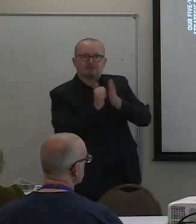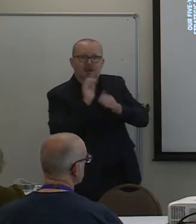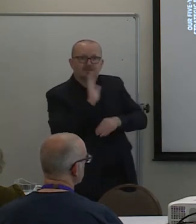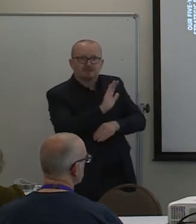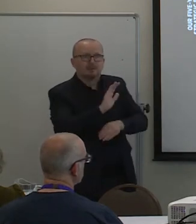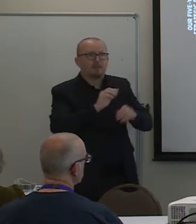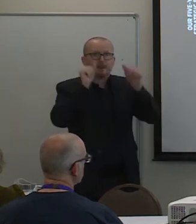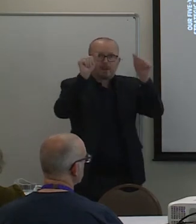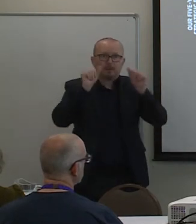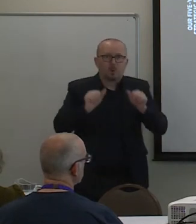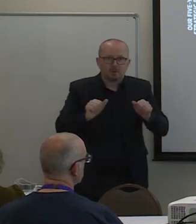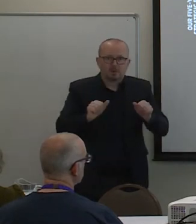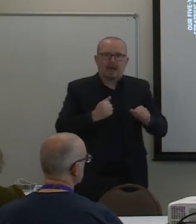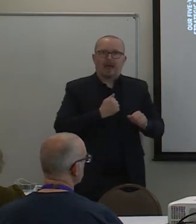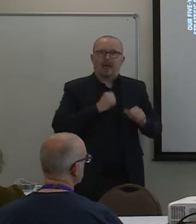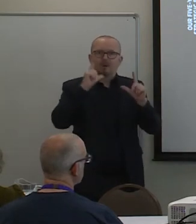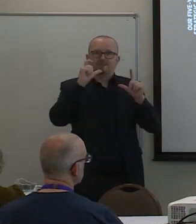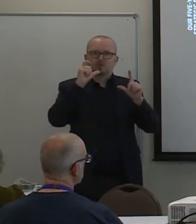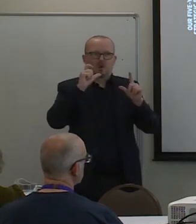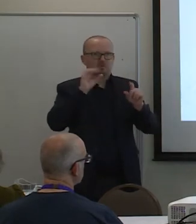our images being a thumbprint all over that stuff.